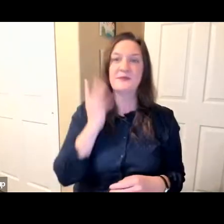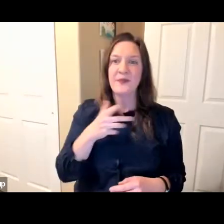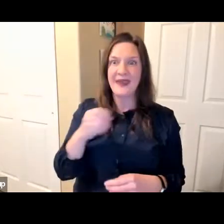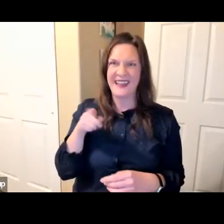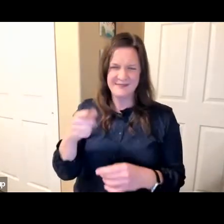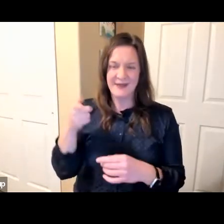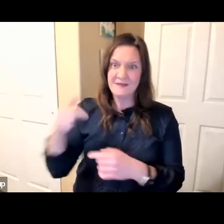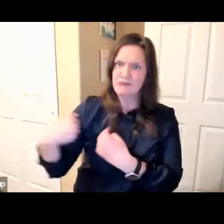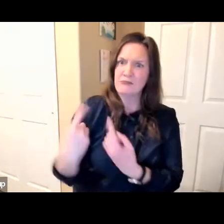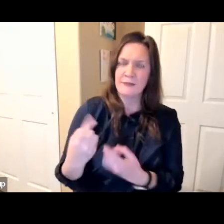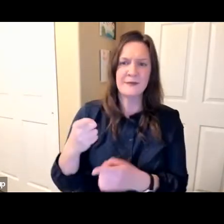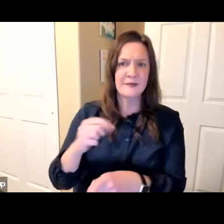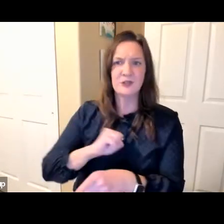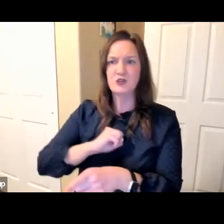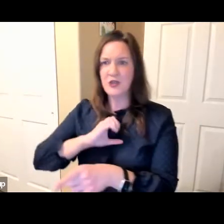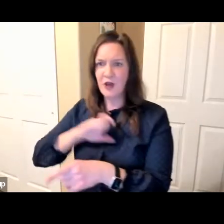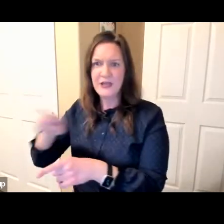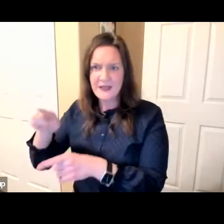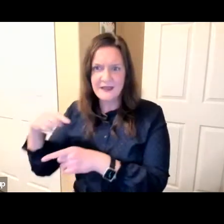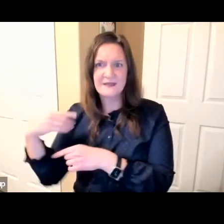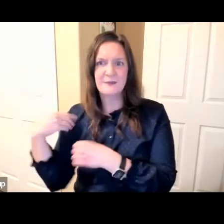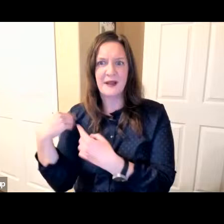adults.